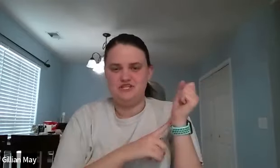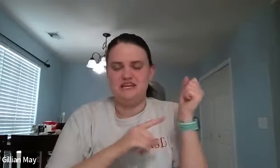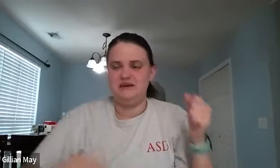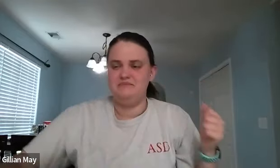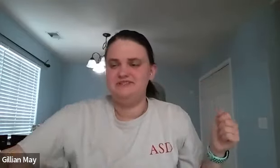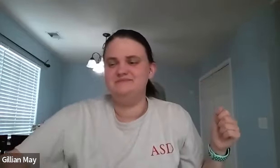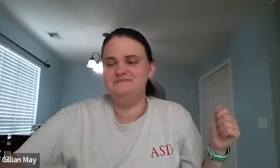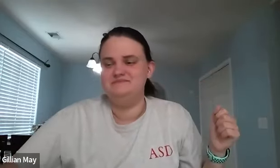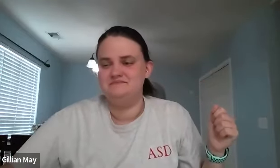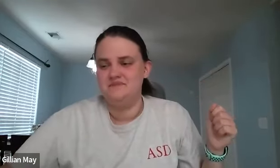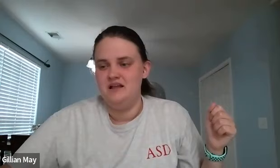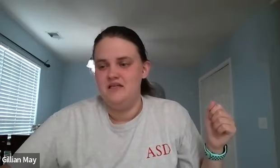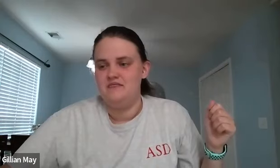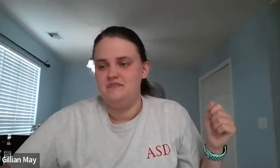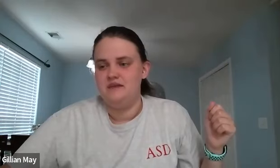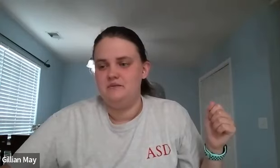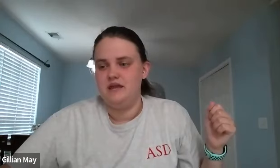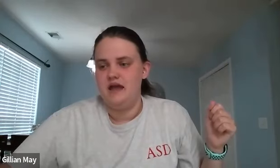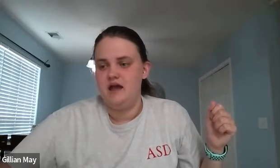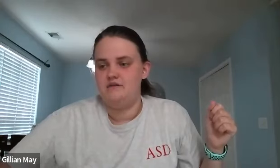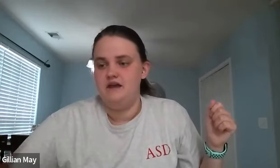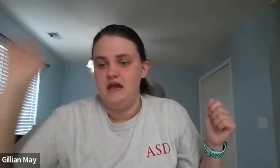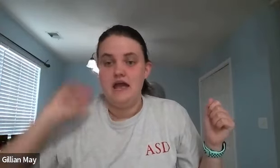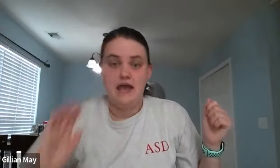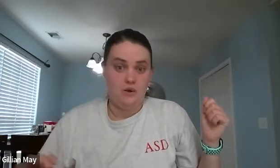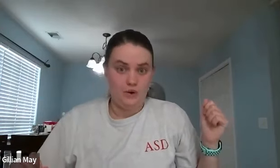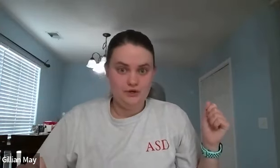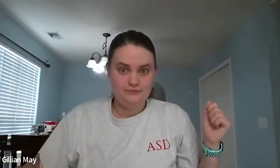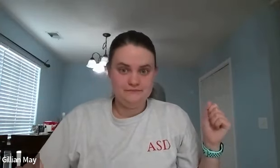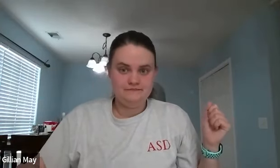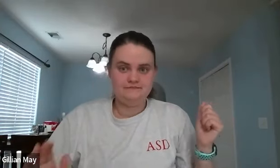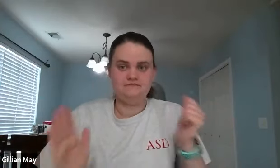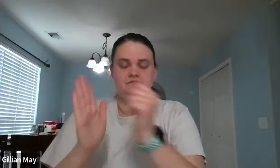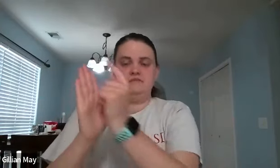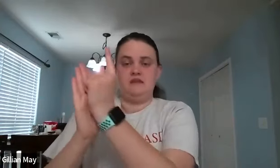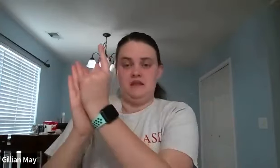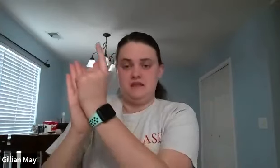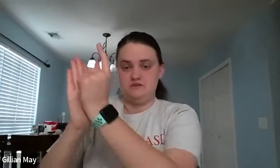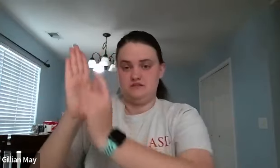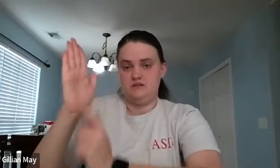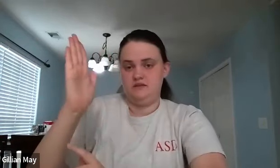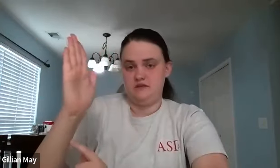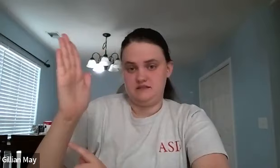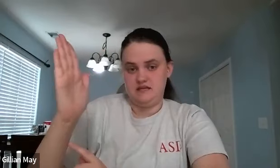shaking numbers. Then we have hour. So it's going to be that